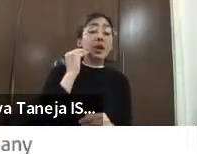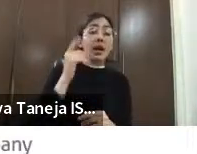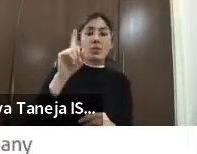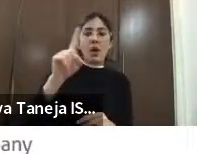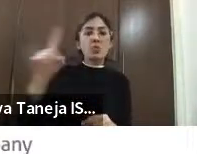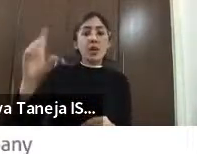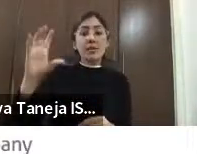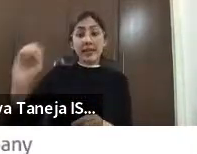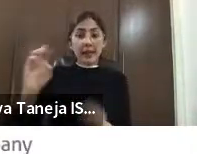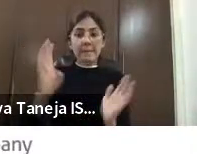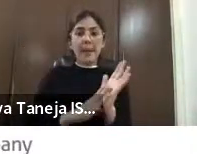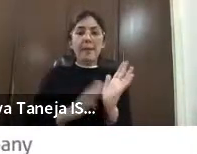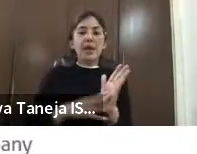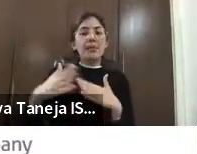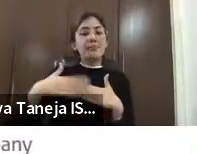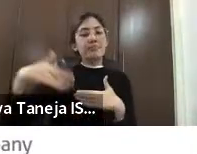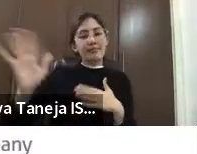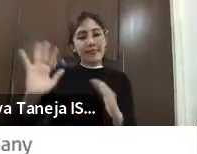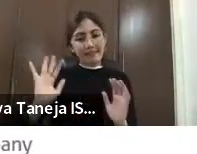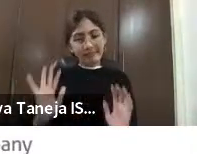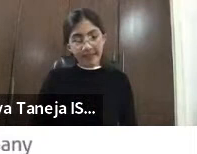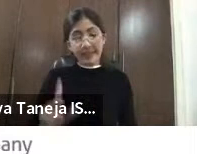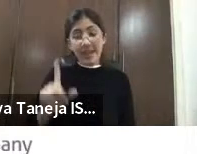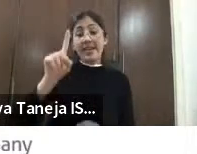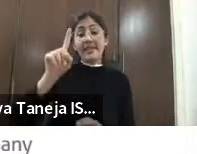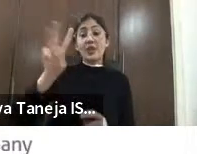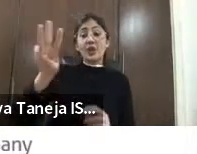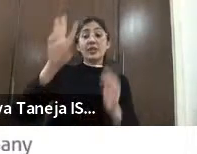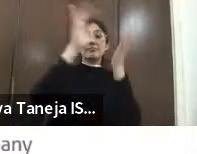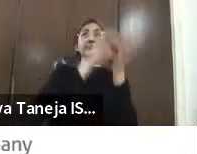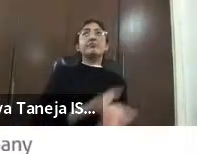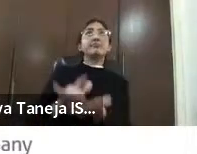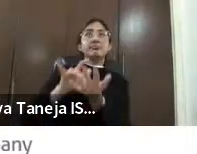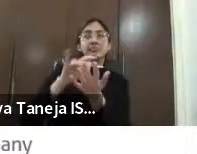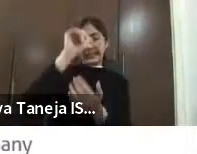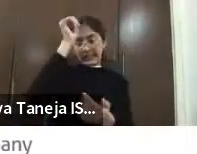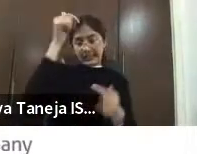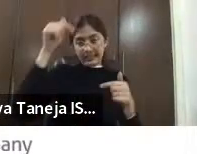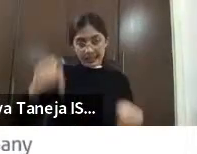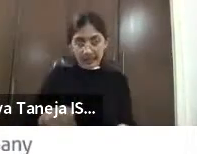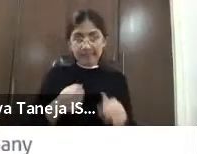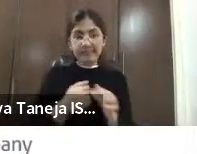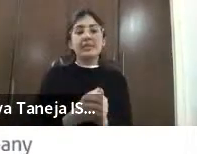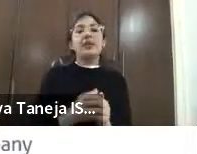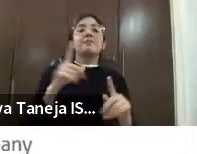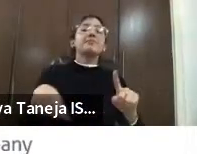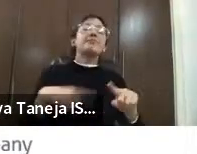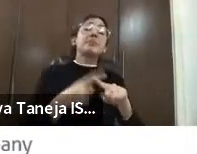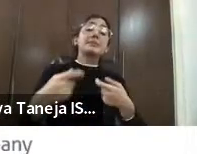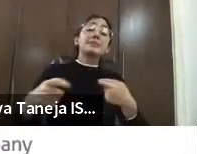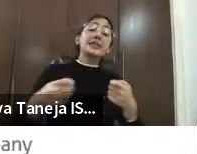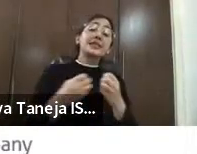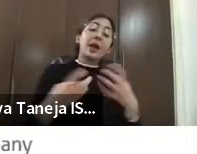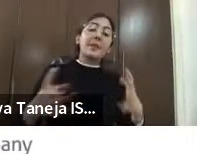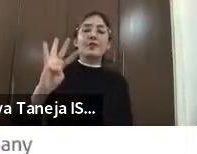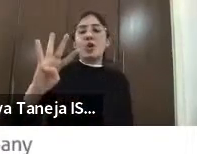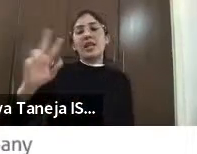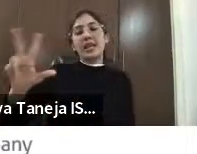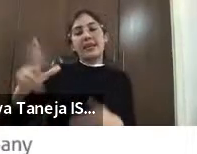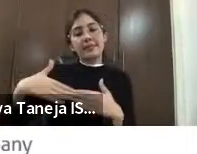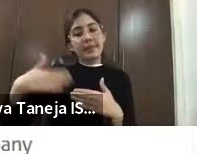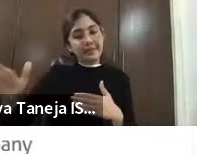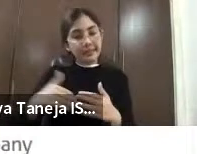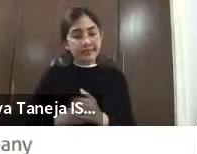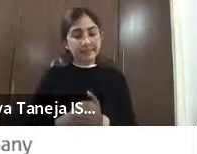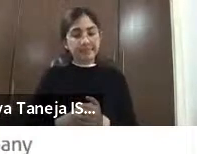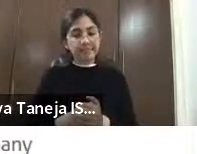from across 13 states and union territories engaged in 48 types of businesses. The